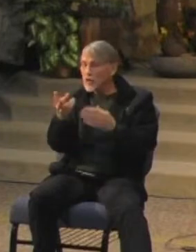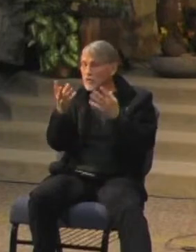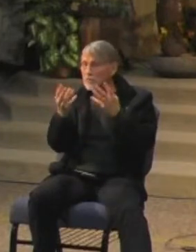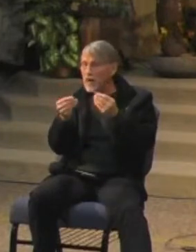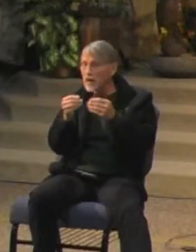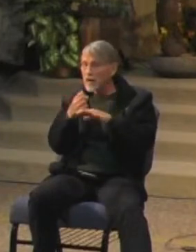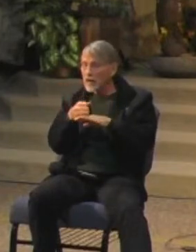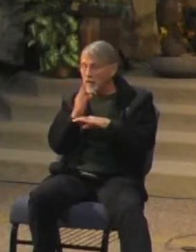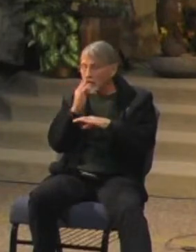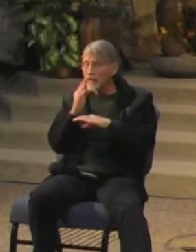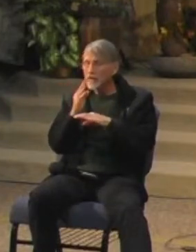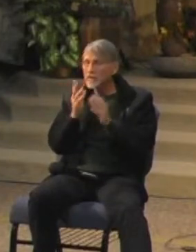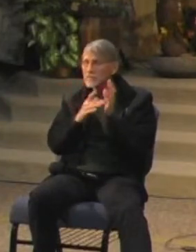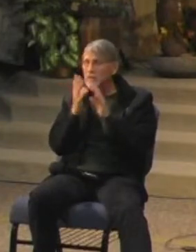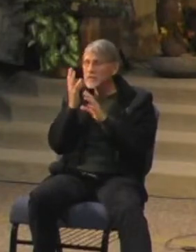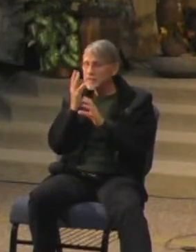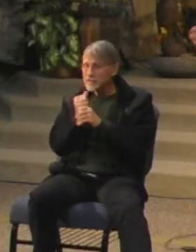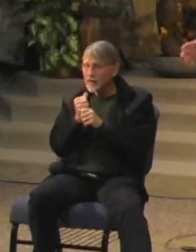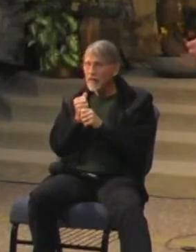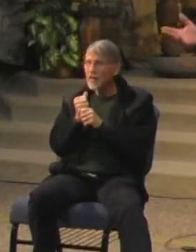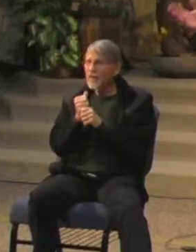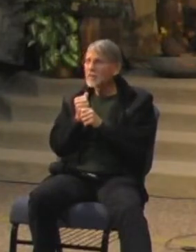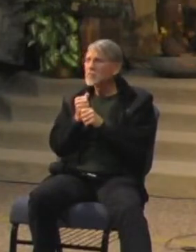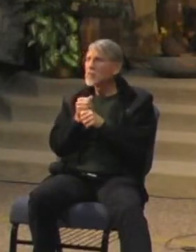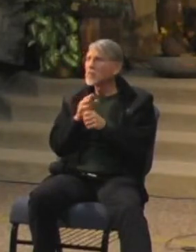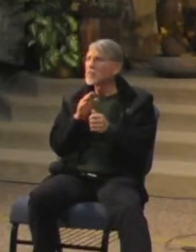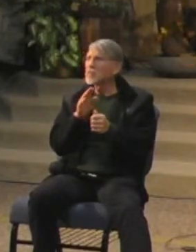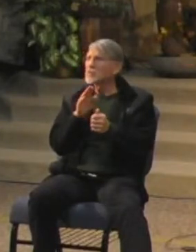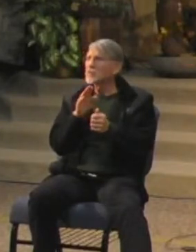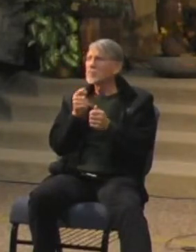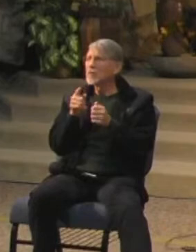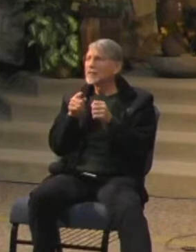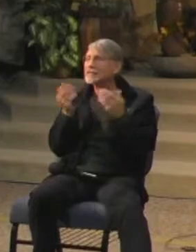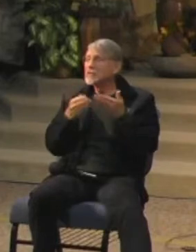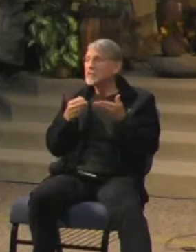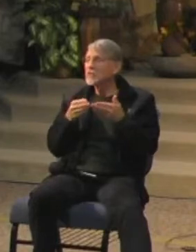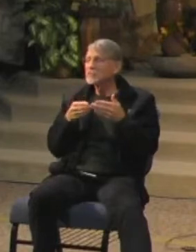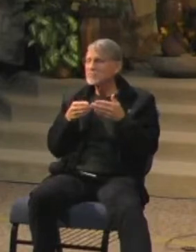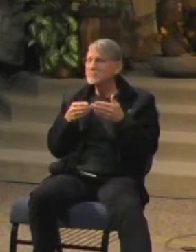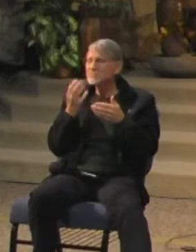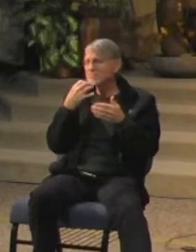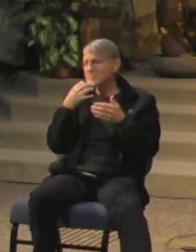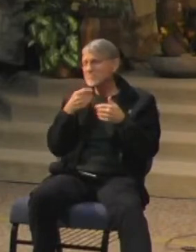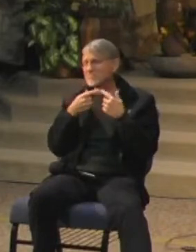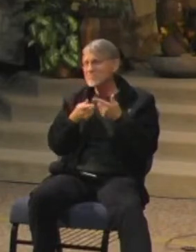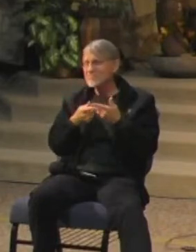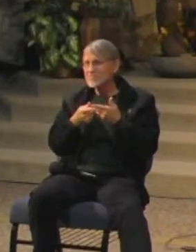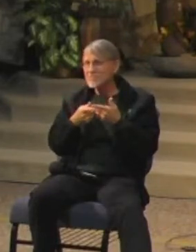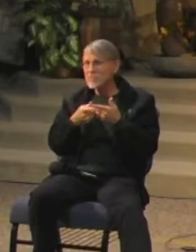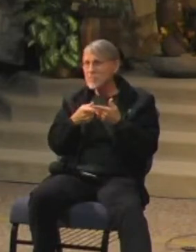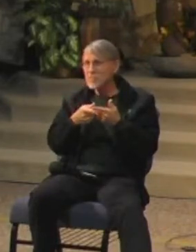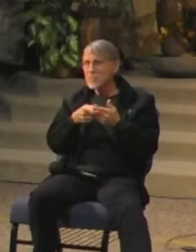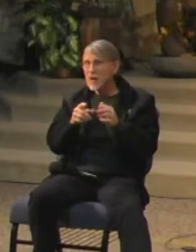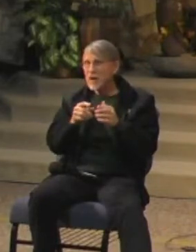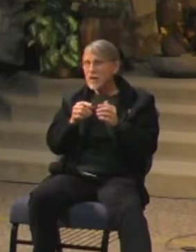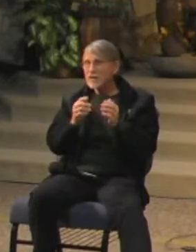a job opening, if I could make it simple. And she came to faith through it now, and she's a key person in